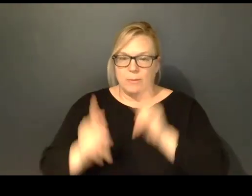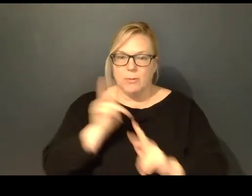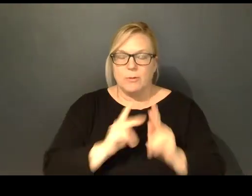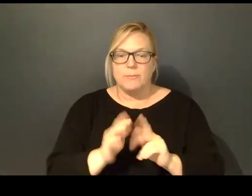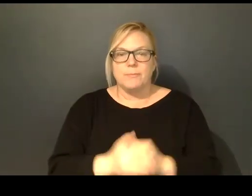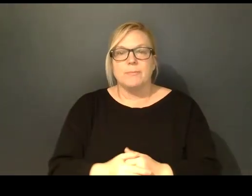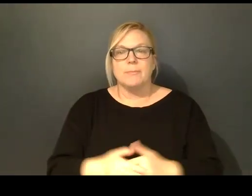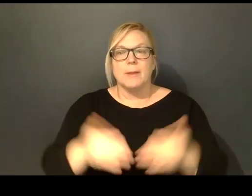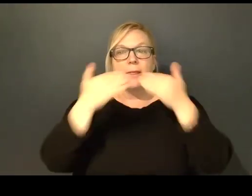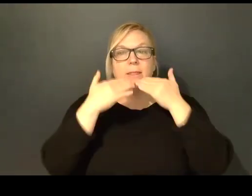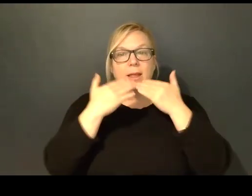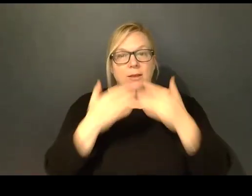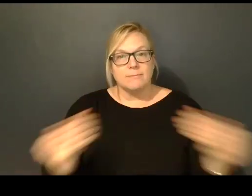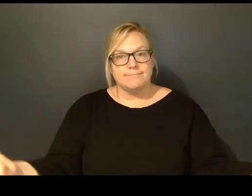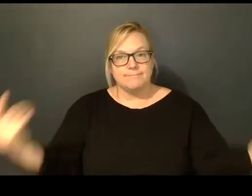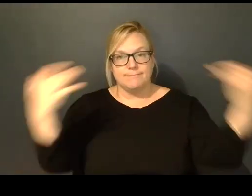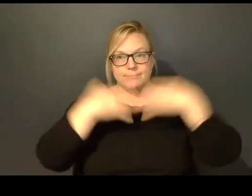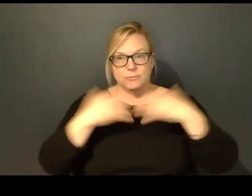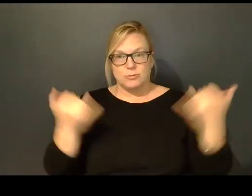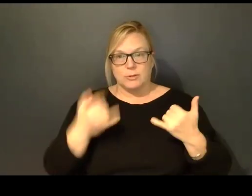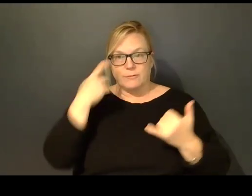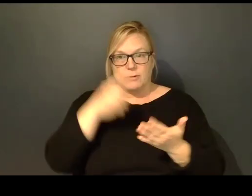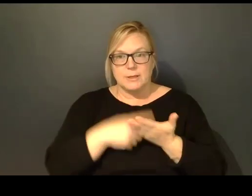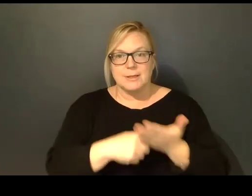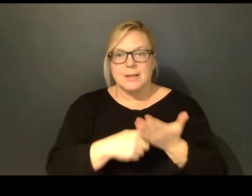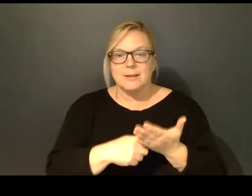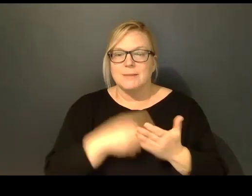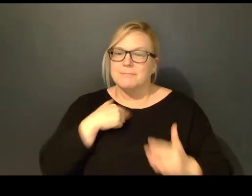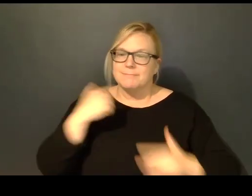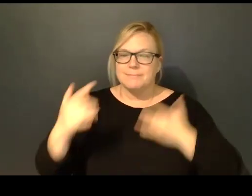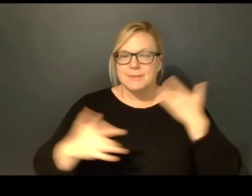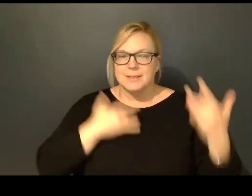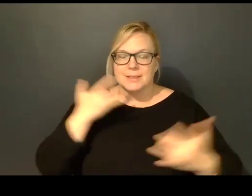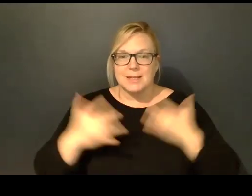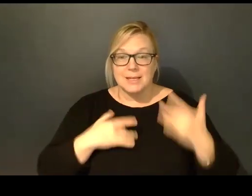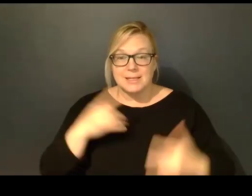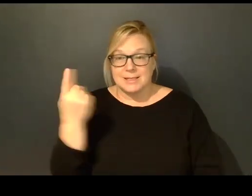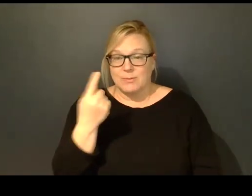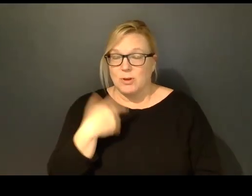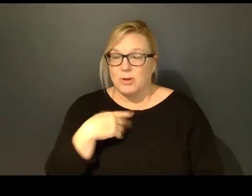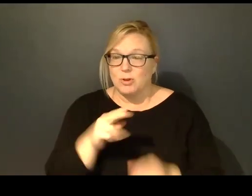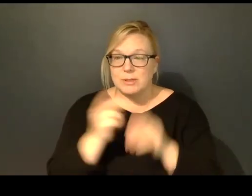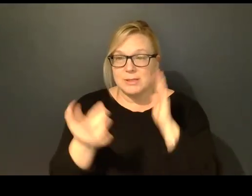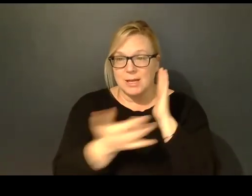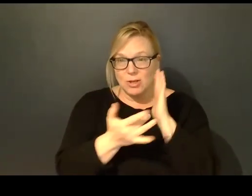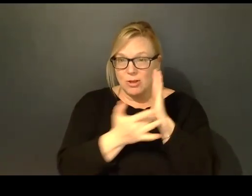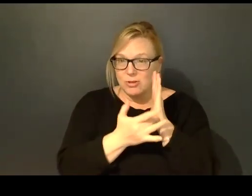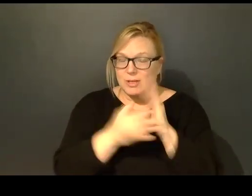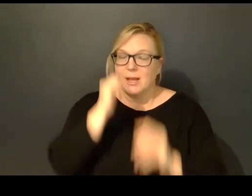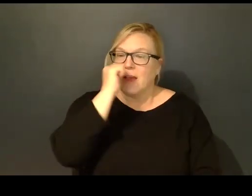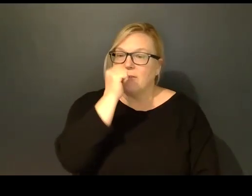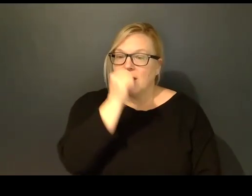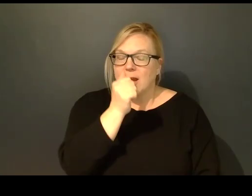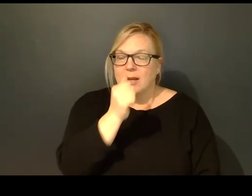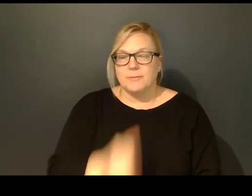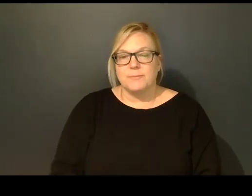Again, thank you for gathering here today for this discussion. I'm really excited about it as someone who uses technology as part of my daily life. I